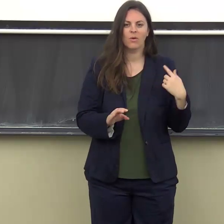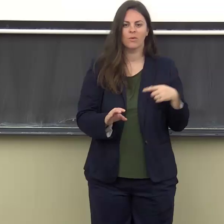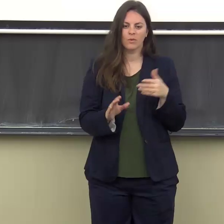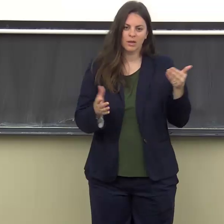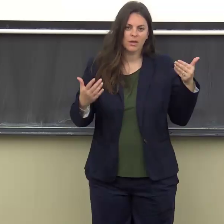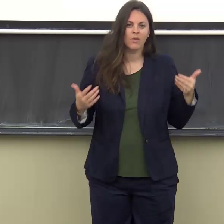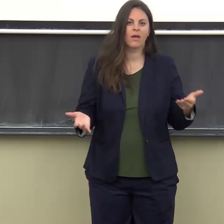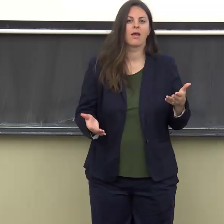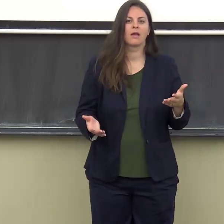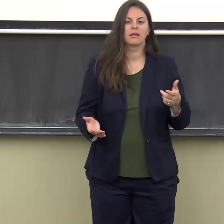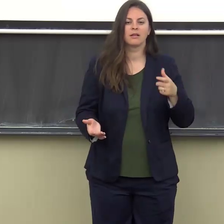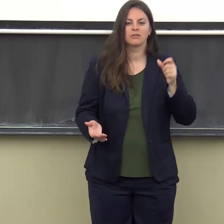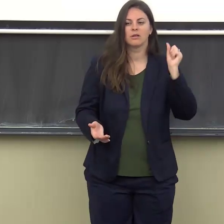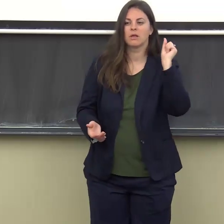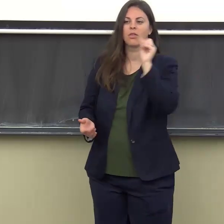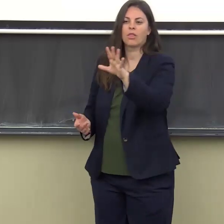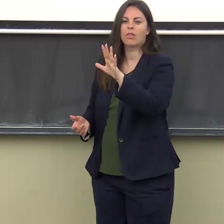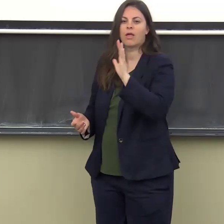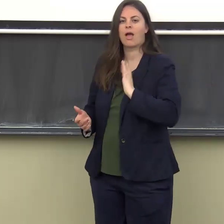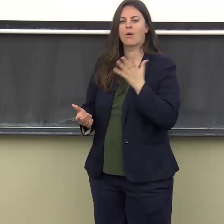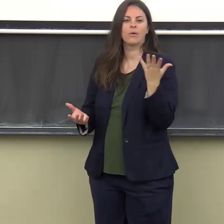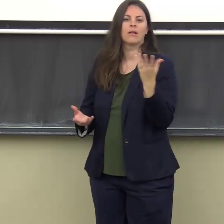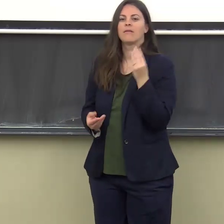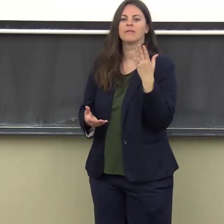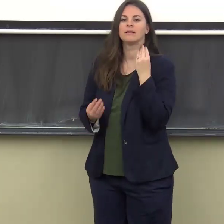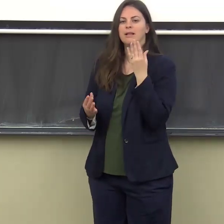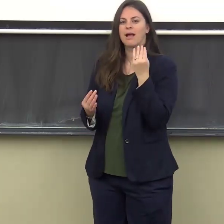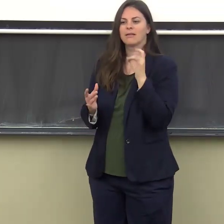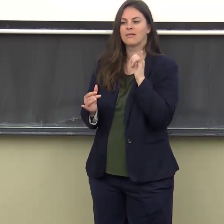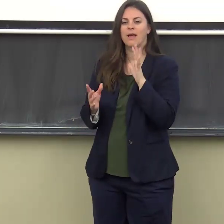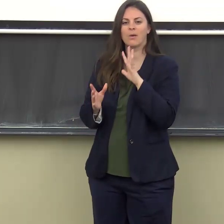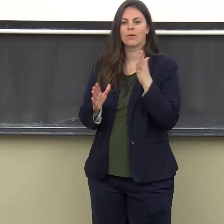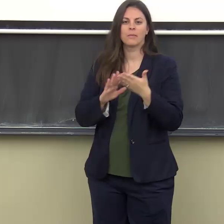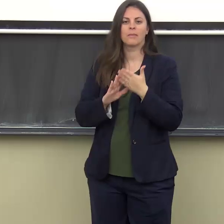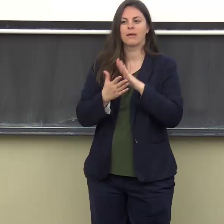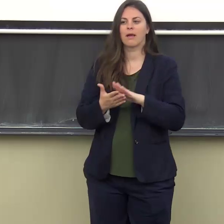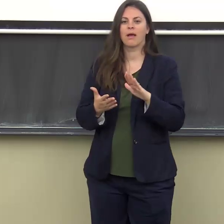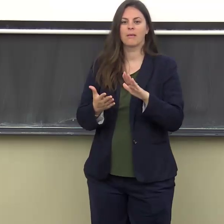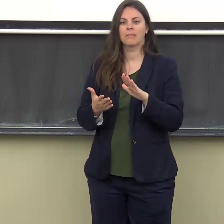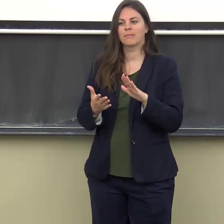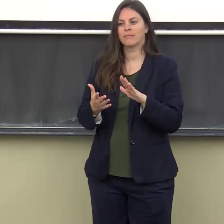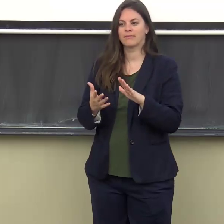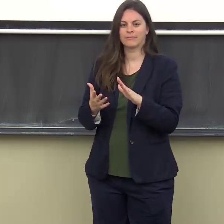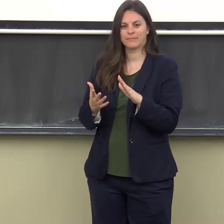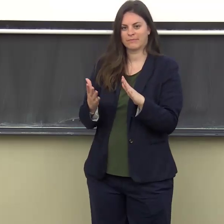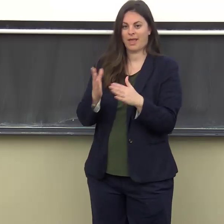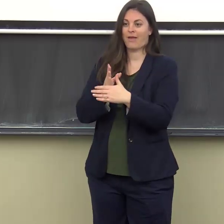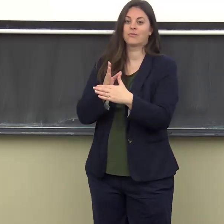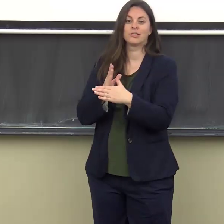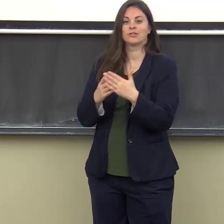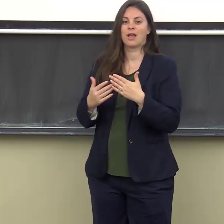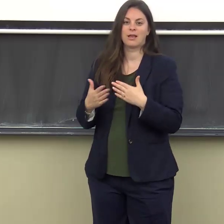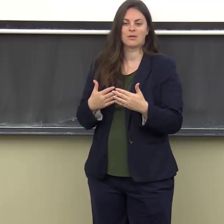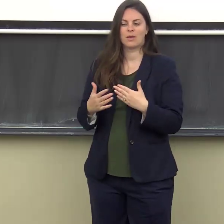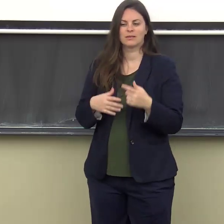into that polluted pool that is going to go with the average anyways, I think we need to think about other things, like